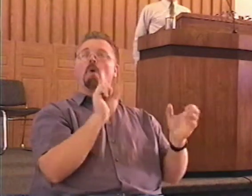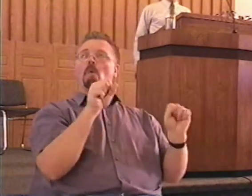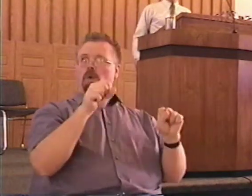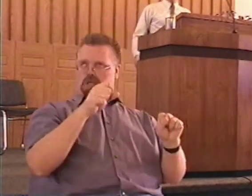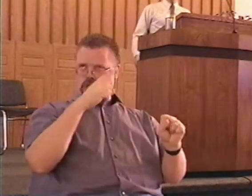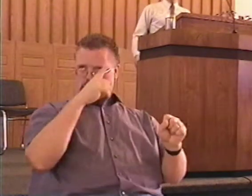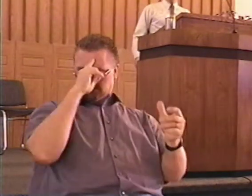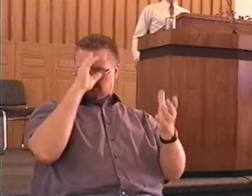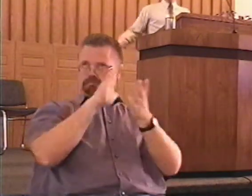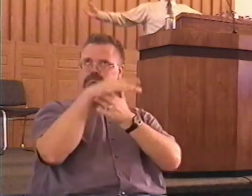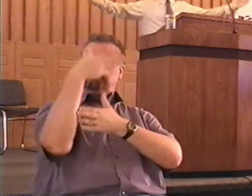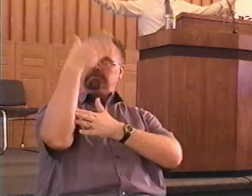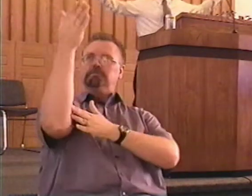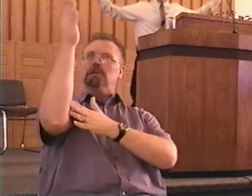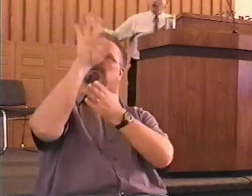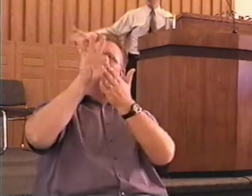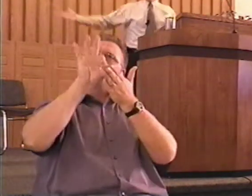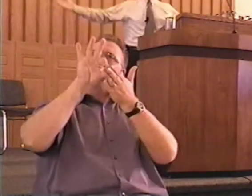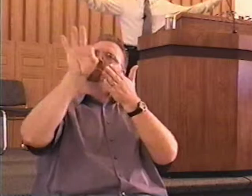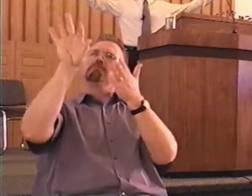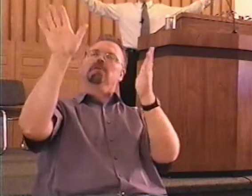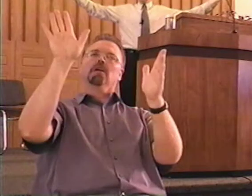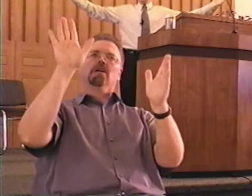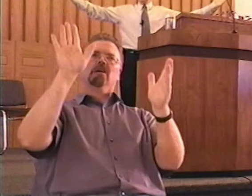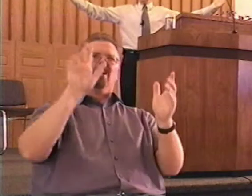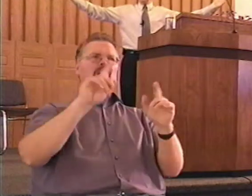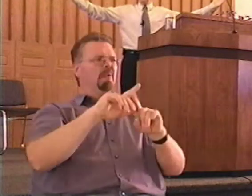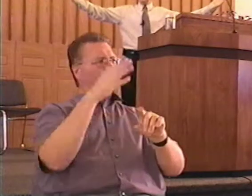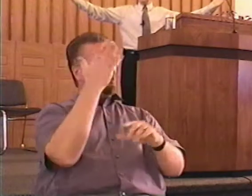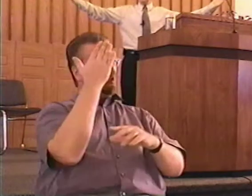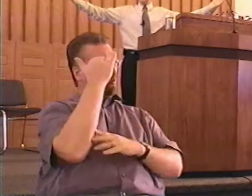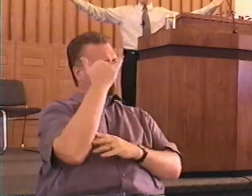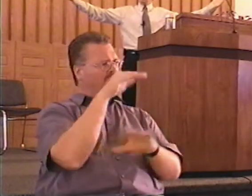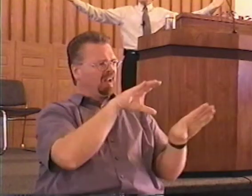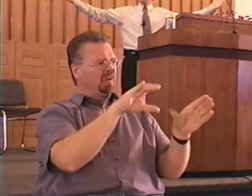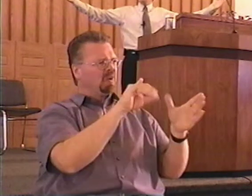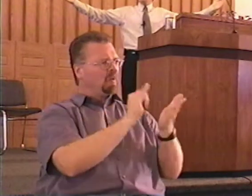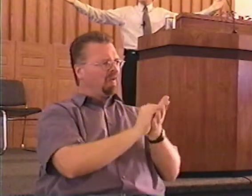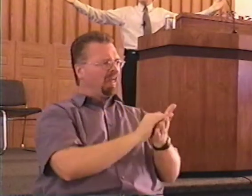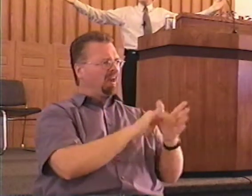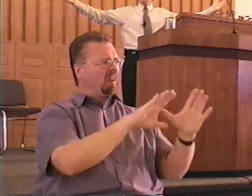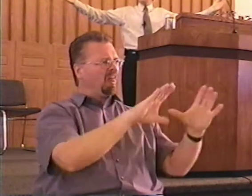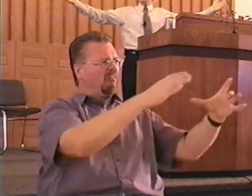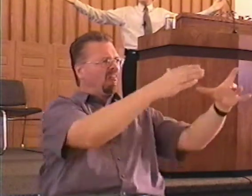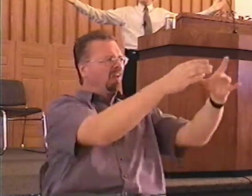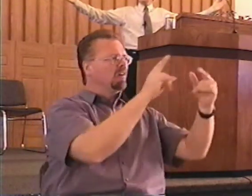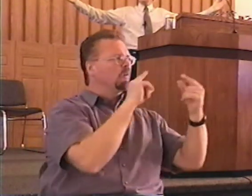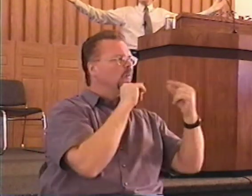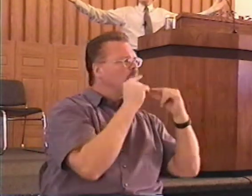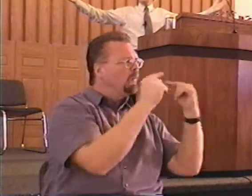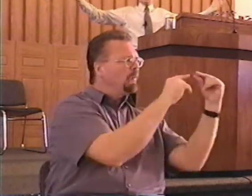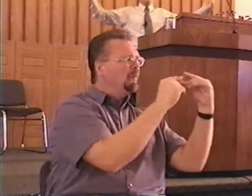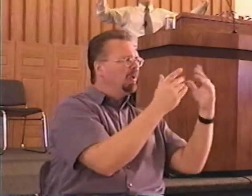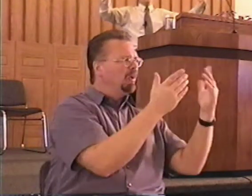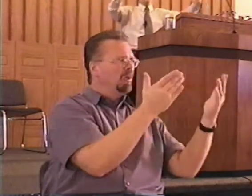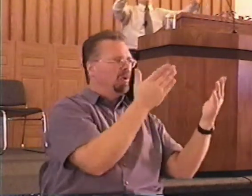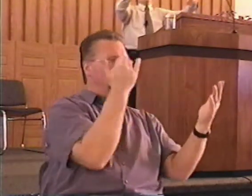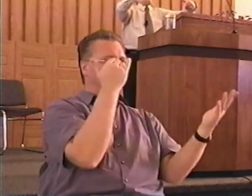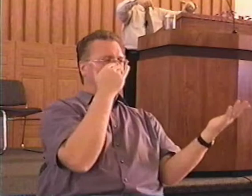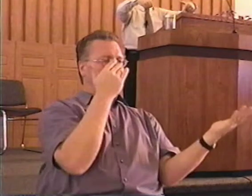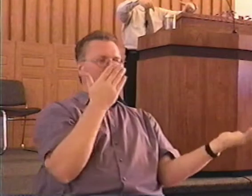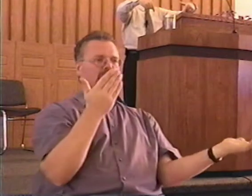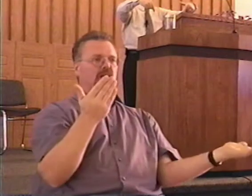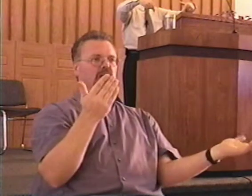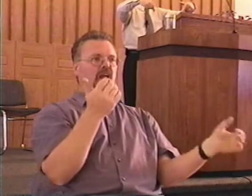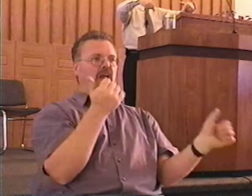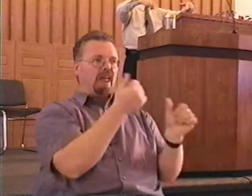things. Then why don't you do it? Why don't we do it? Every